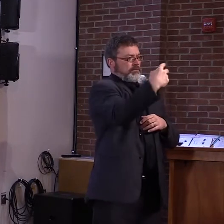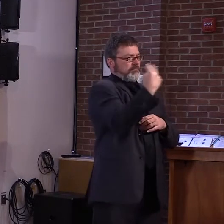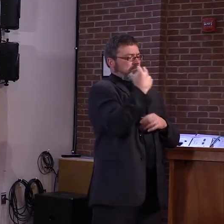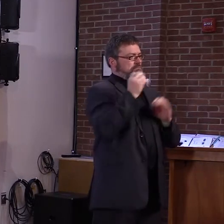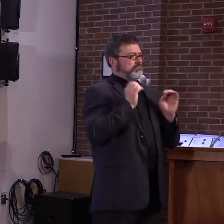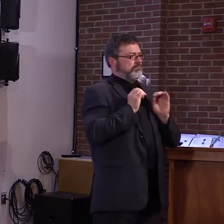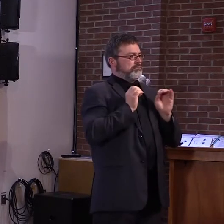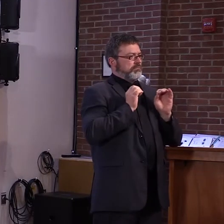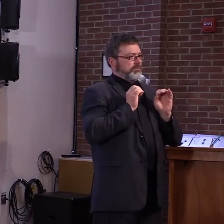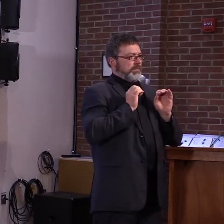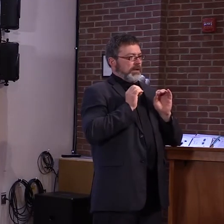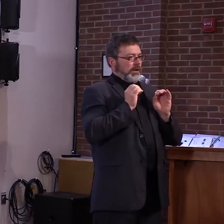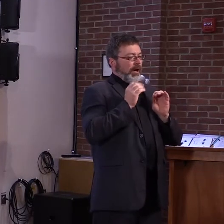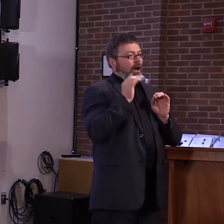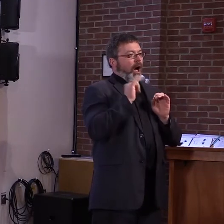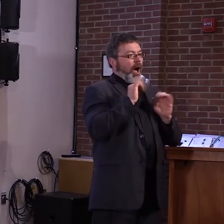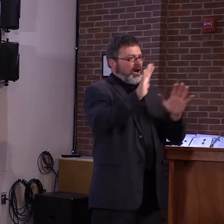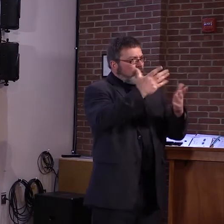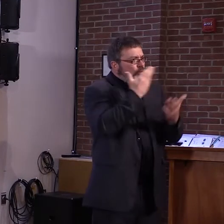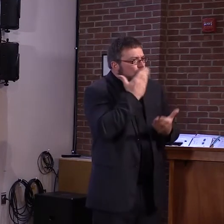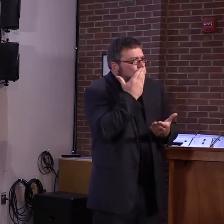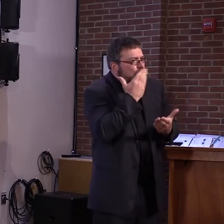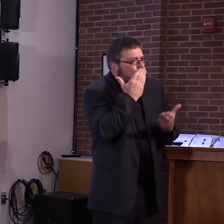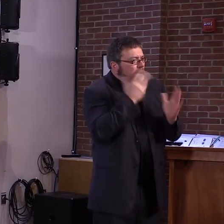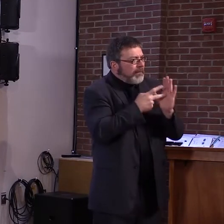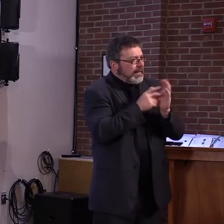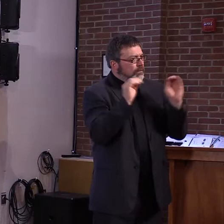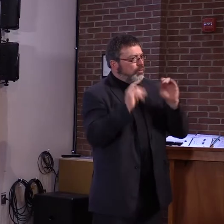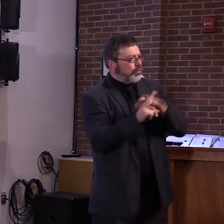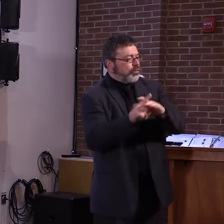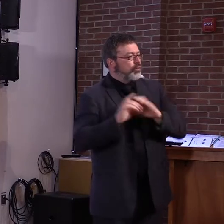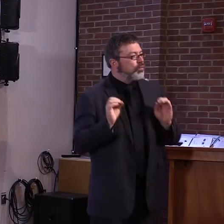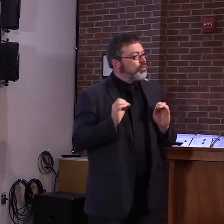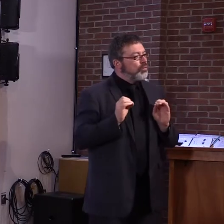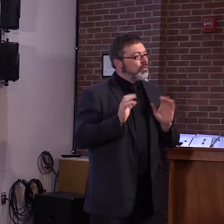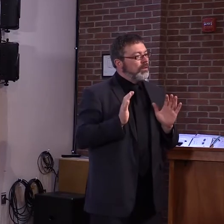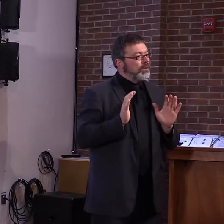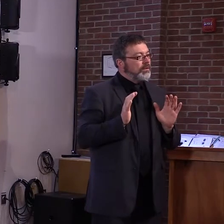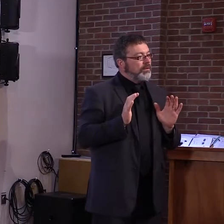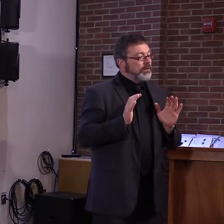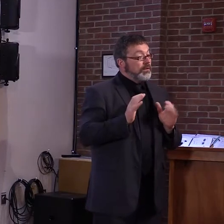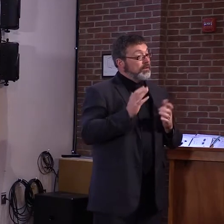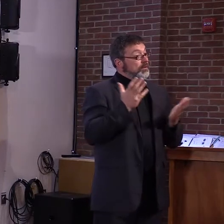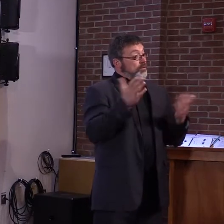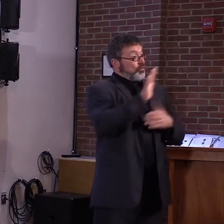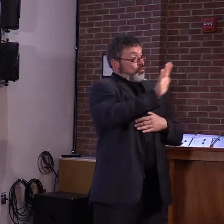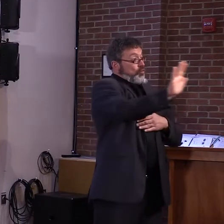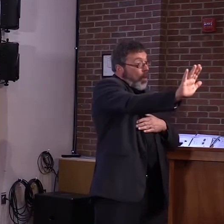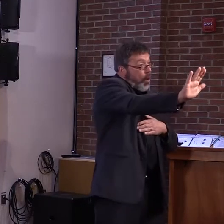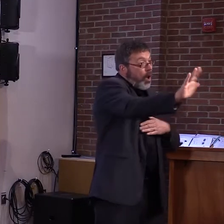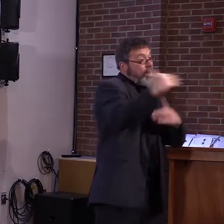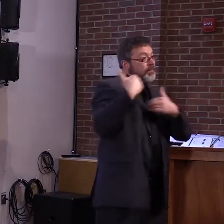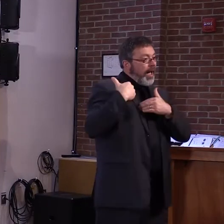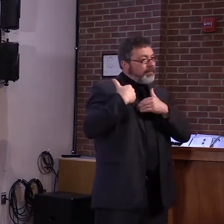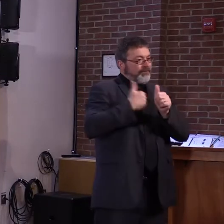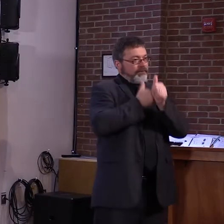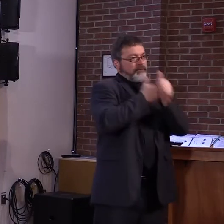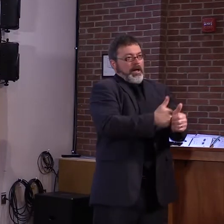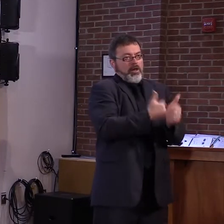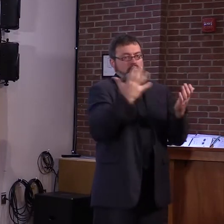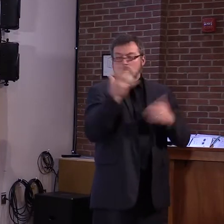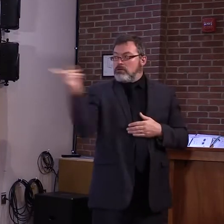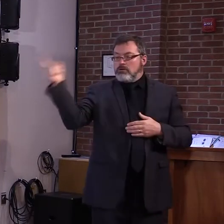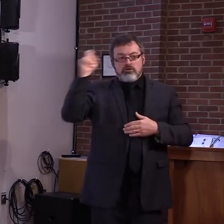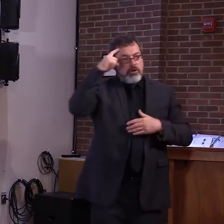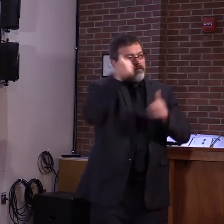news. Your responsibility will be to keep taking the important precautions that stop outbreaks before they